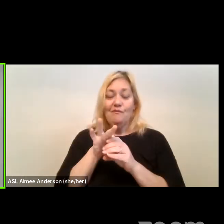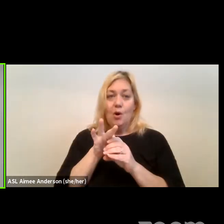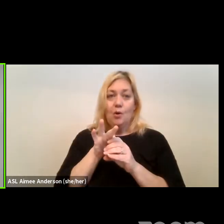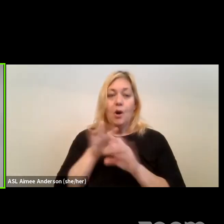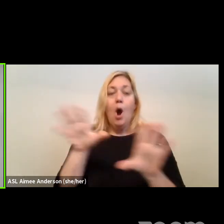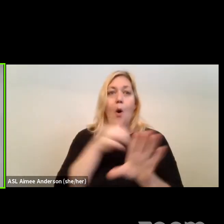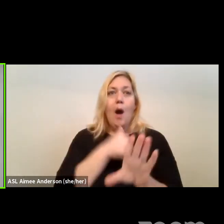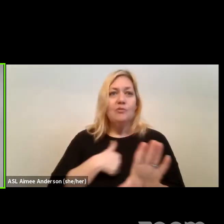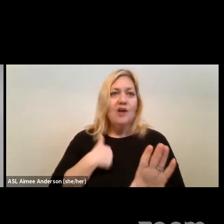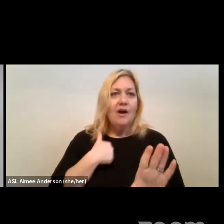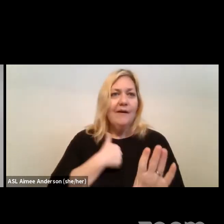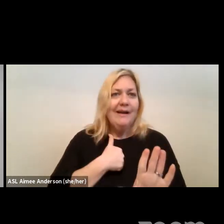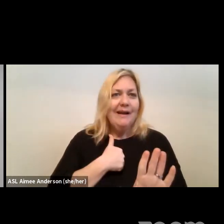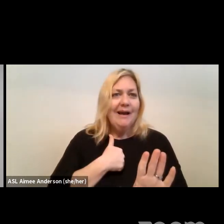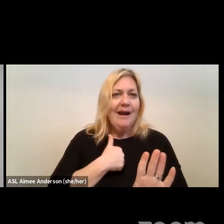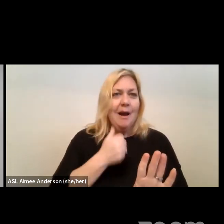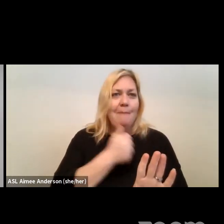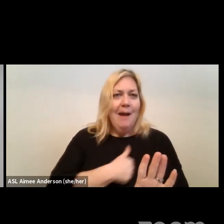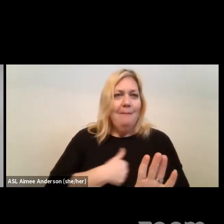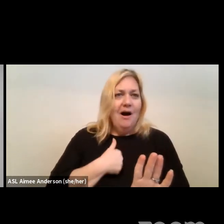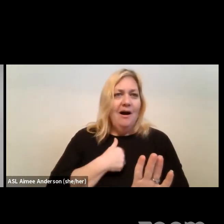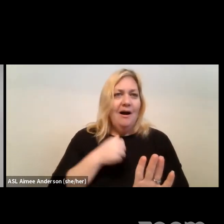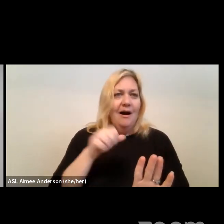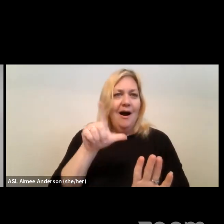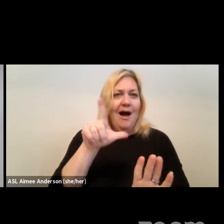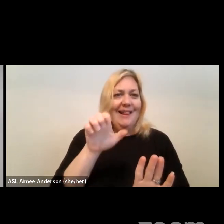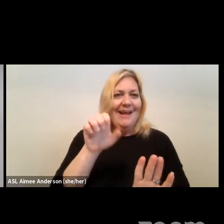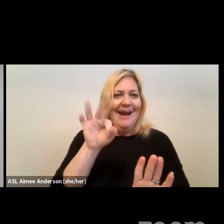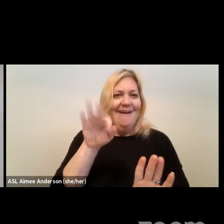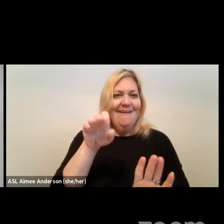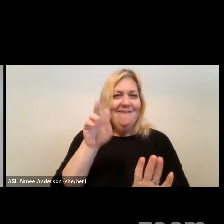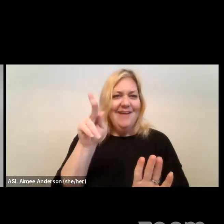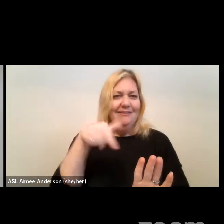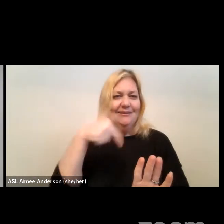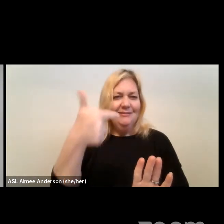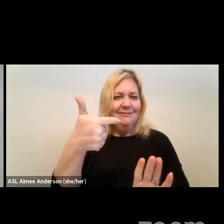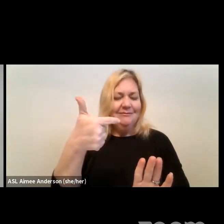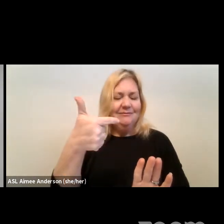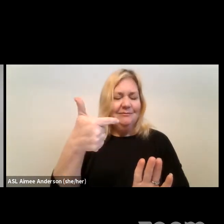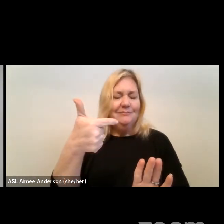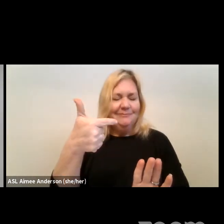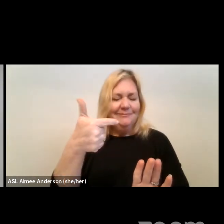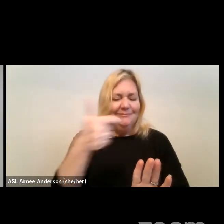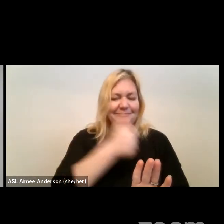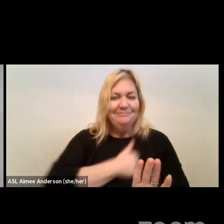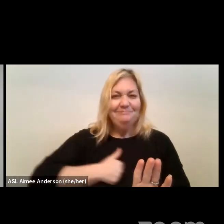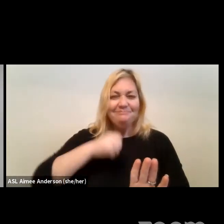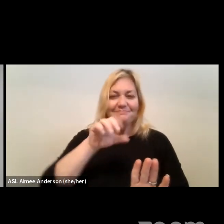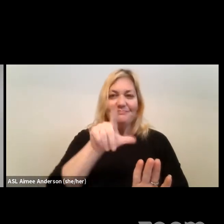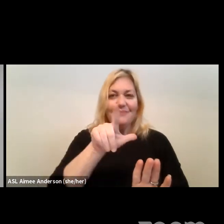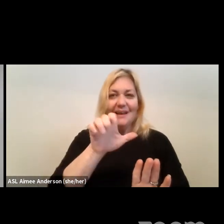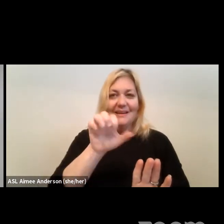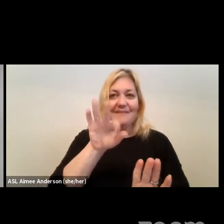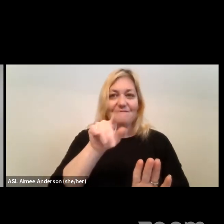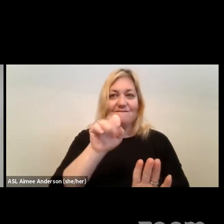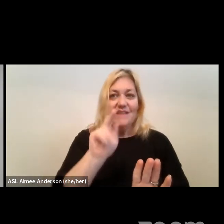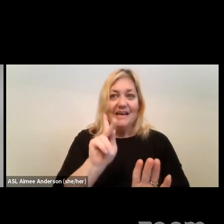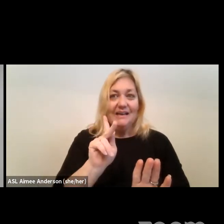I'm sorry. My apologies. Mr. Lee Fink was up next. Right, correct. My apologies.